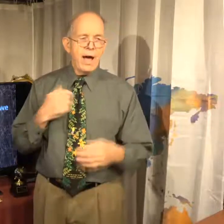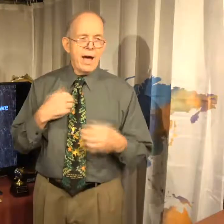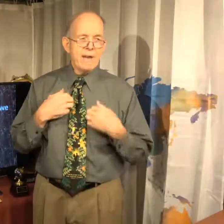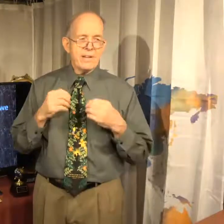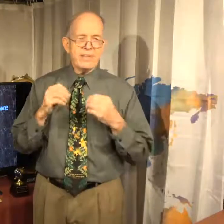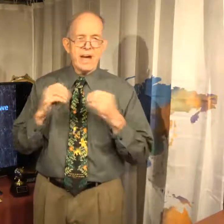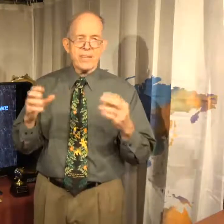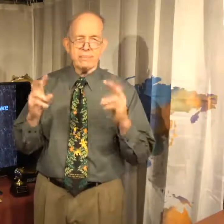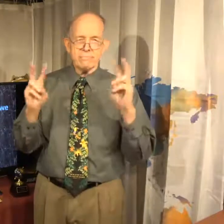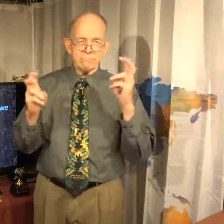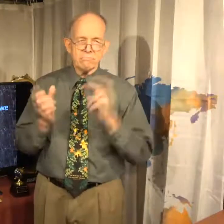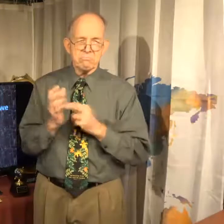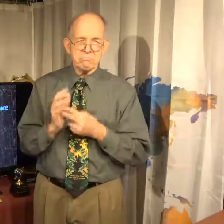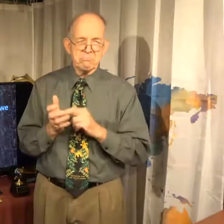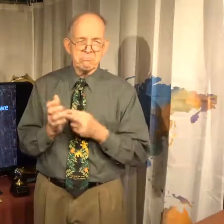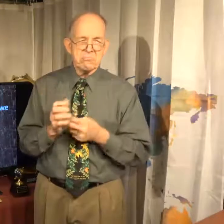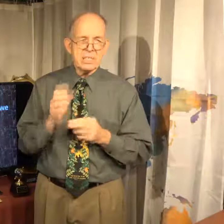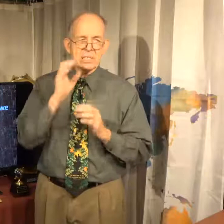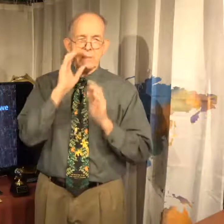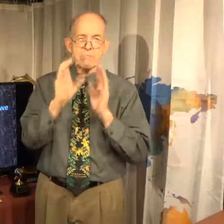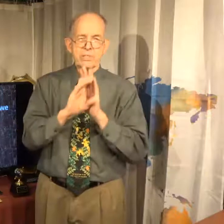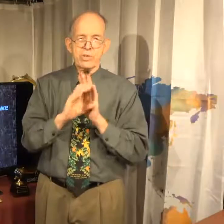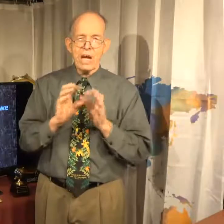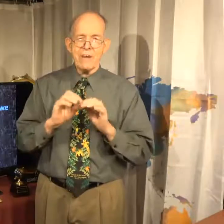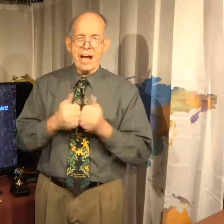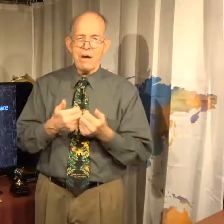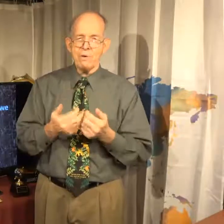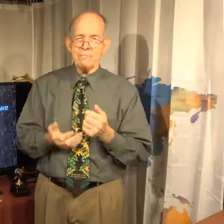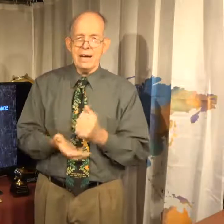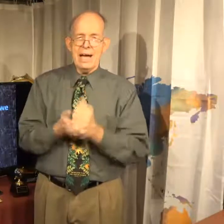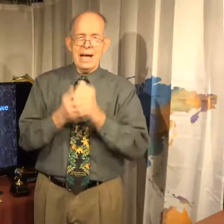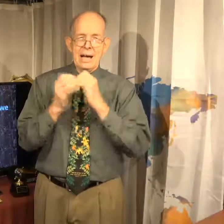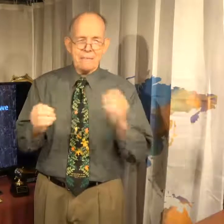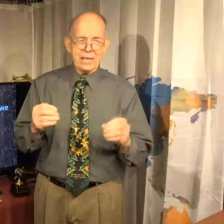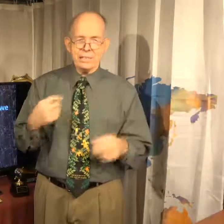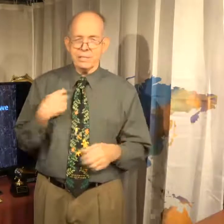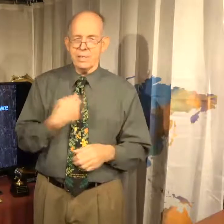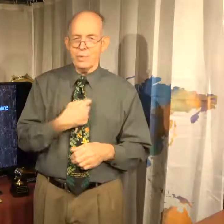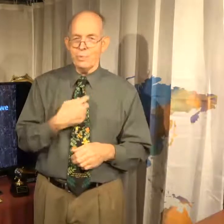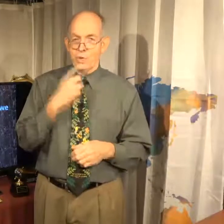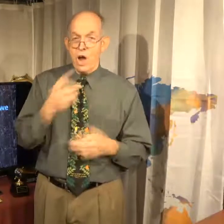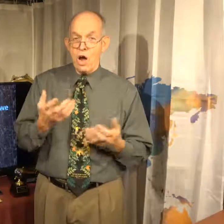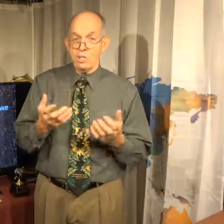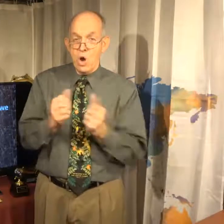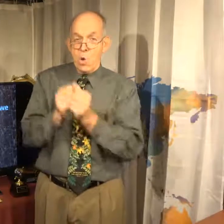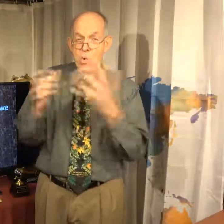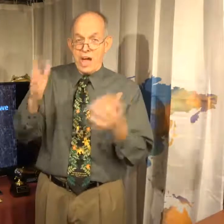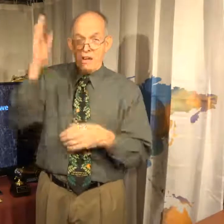I'm nothing. A picture of how helpless we are without